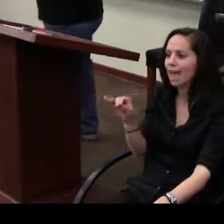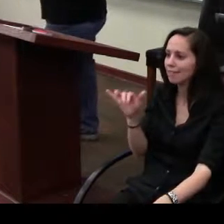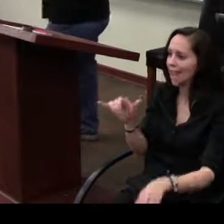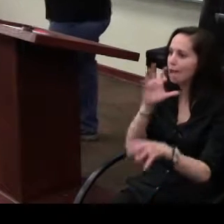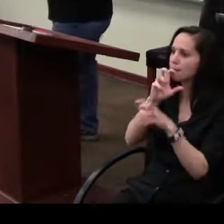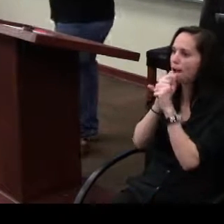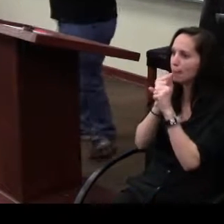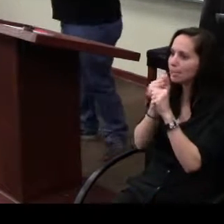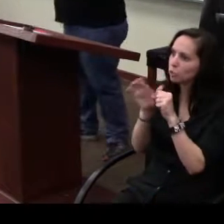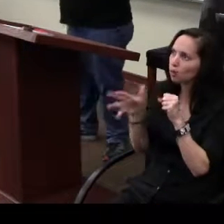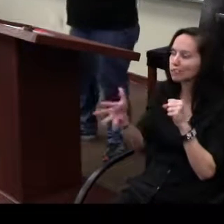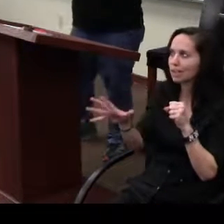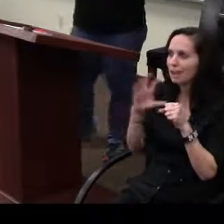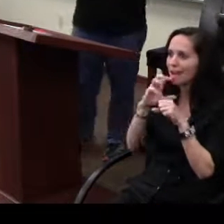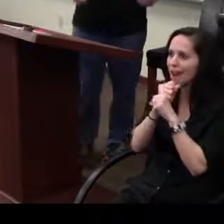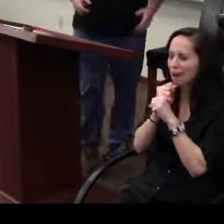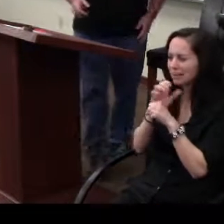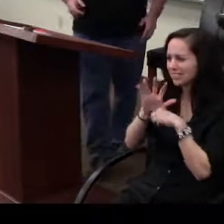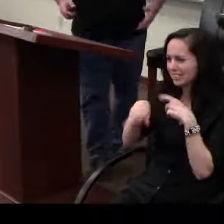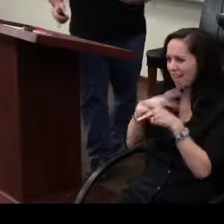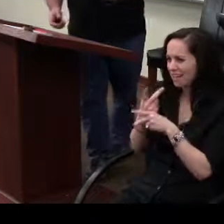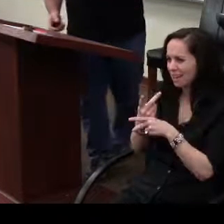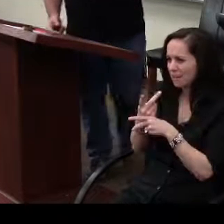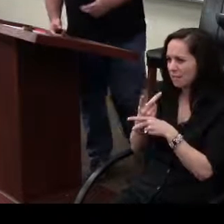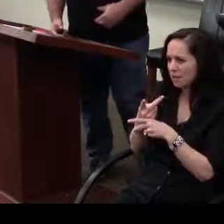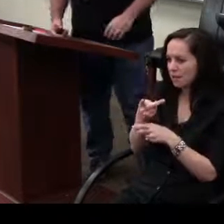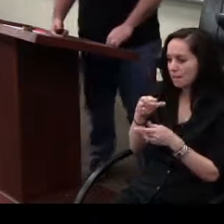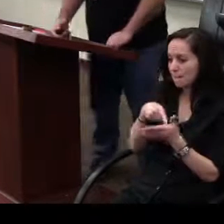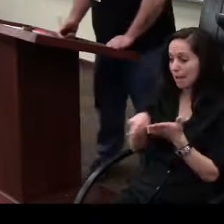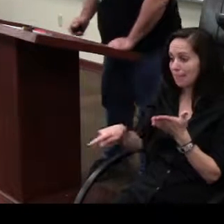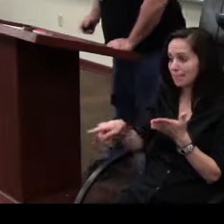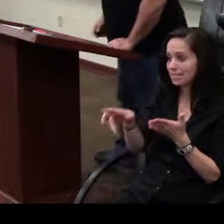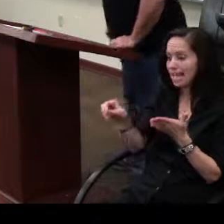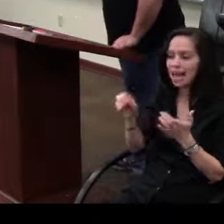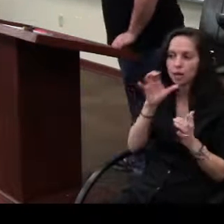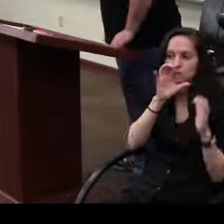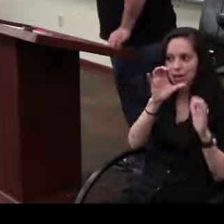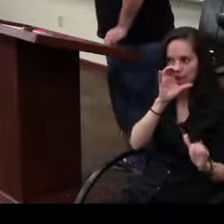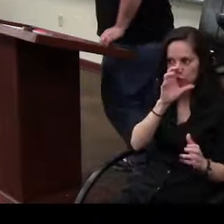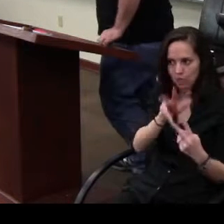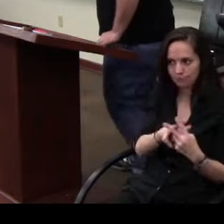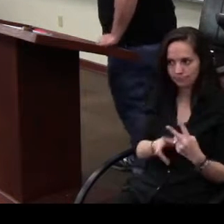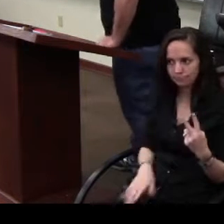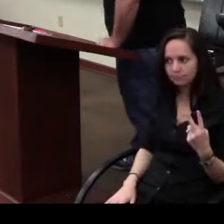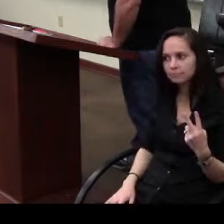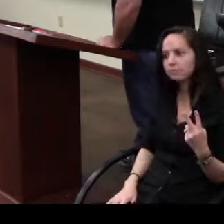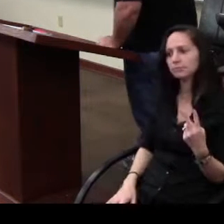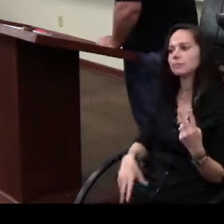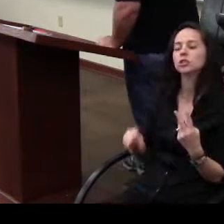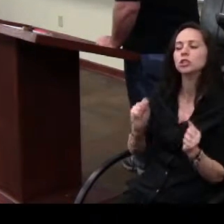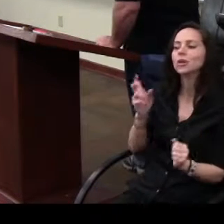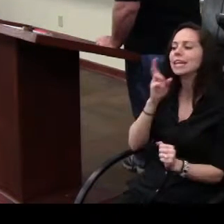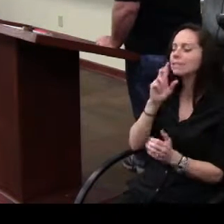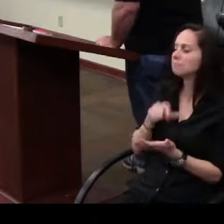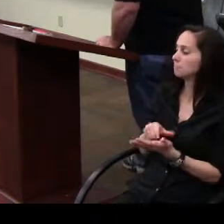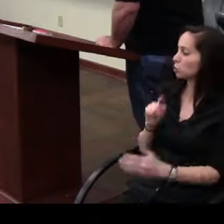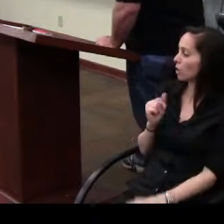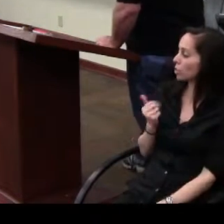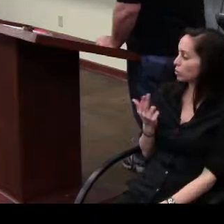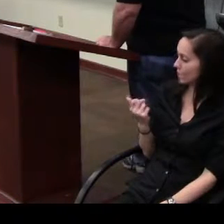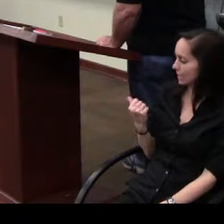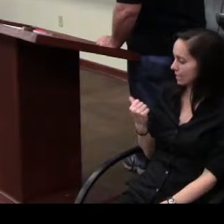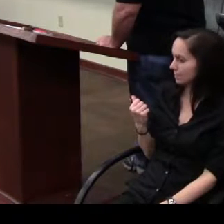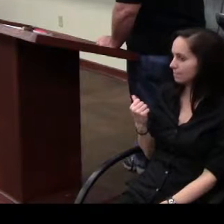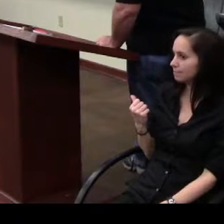anonymous or semi-anonymous types of payments and or communications. So you can see here 2013, and it